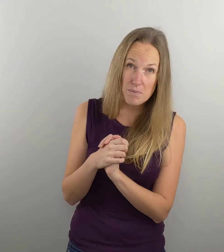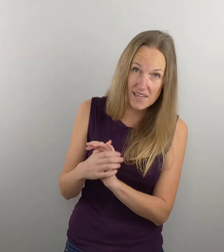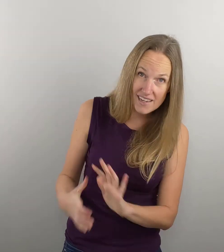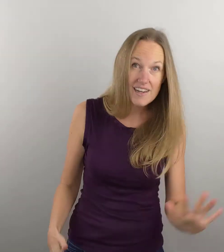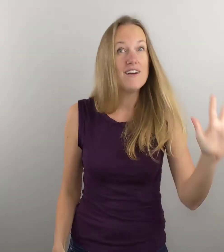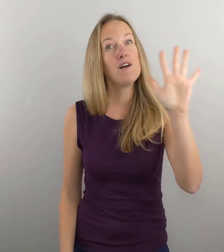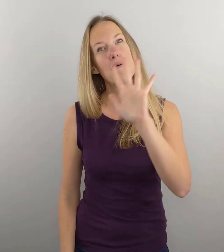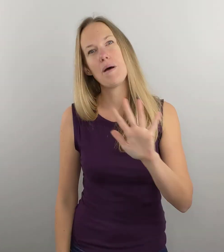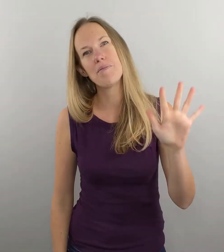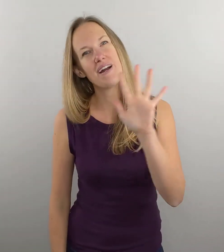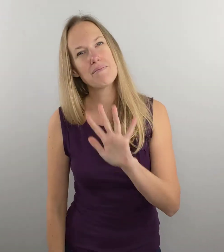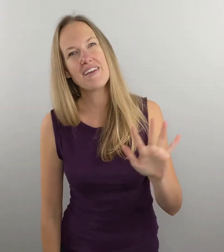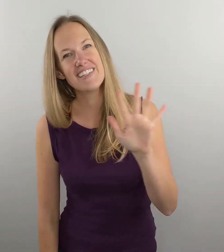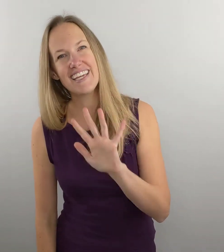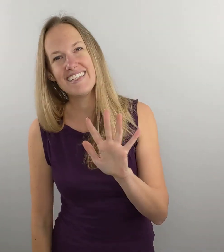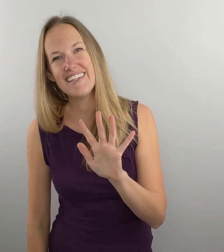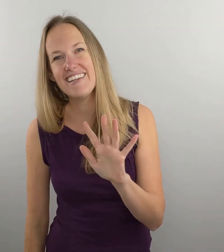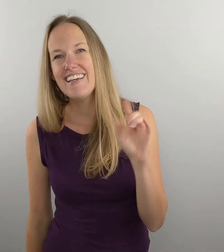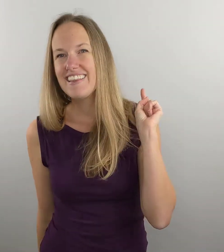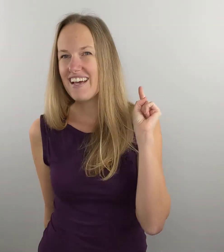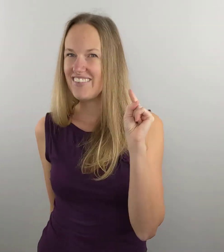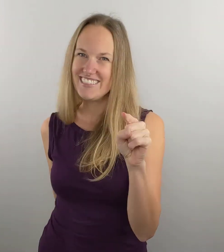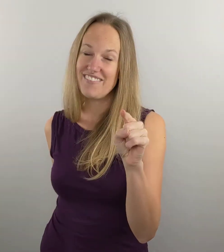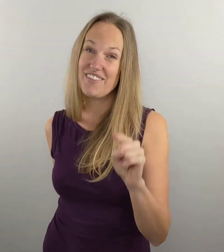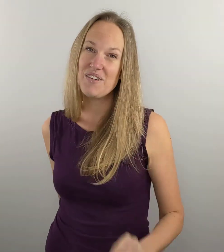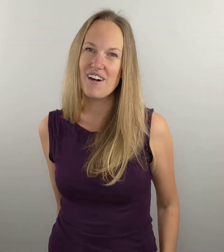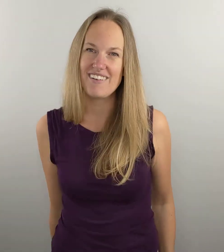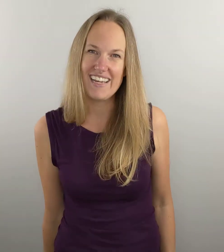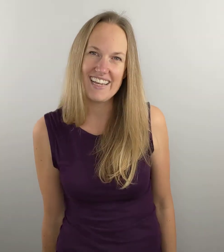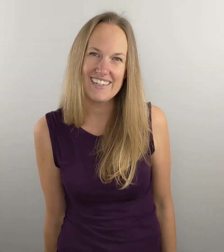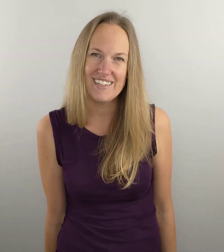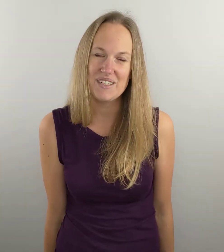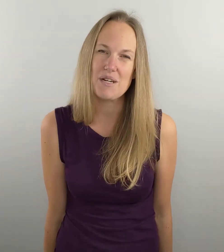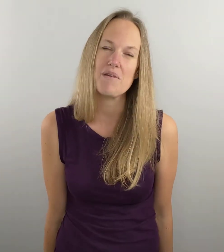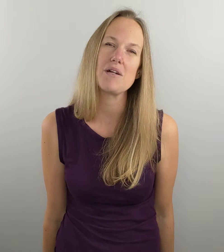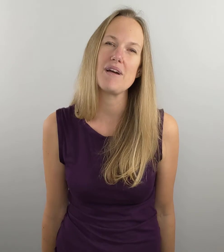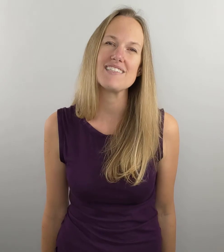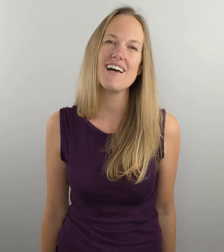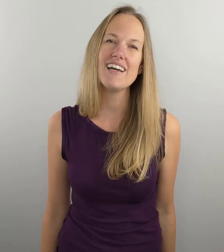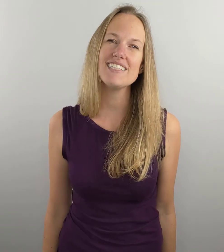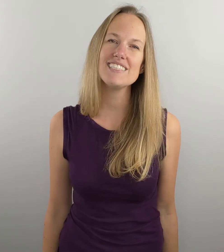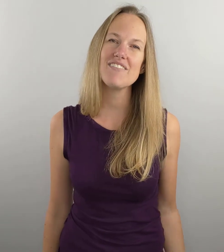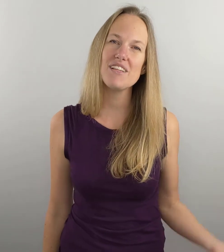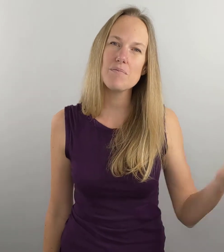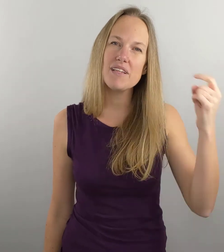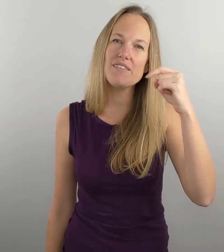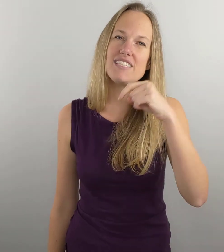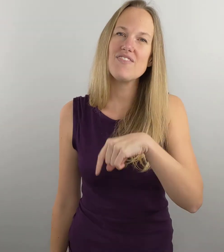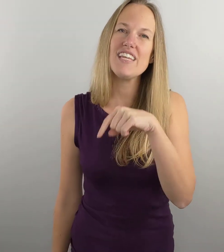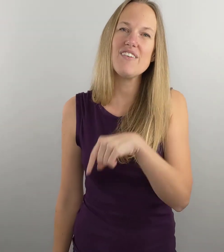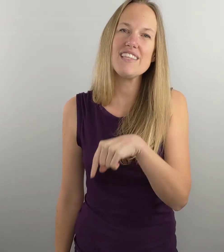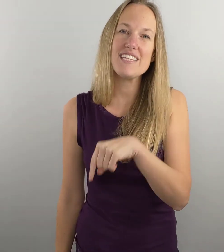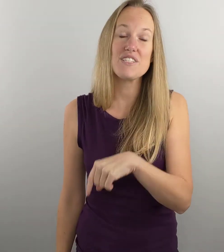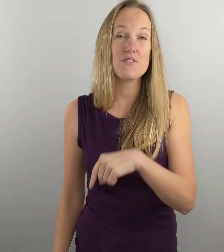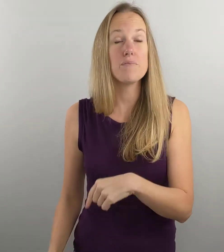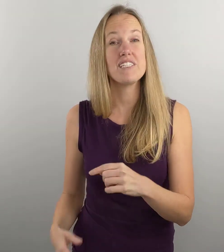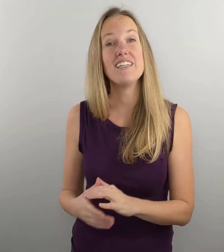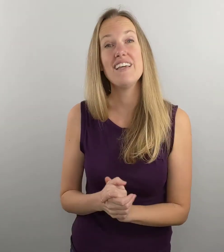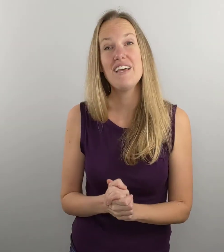housekeeping. Remember, I'm left-handed. That means if you are right-handed, you're going to mirror my signs. If you look below this video in the description, you